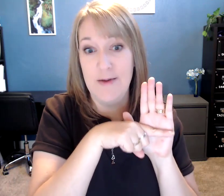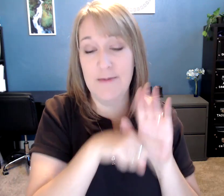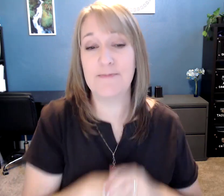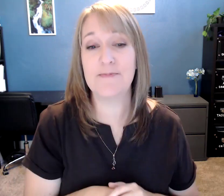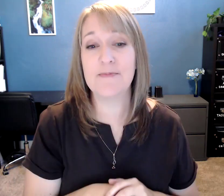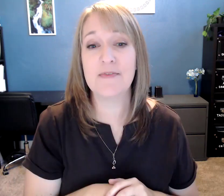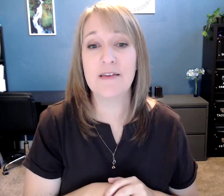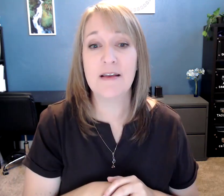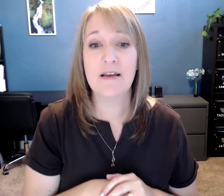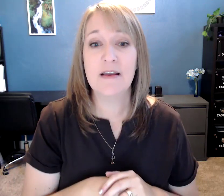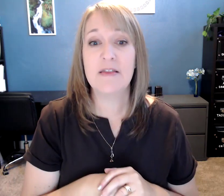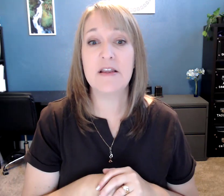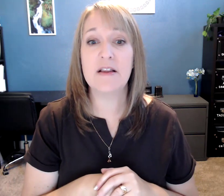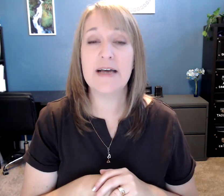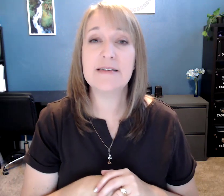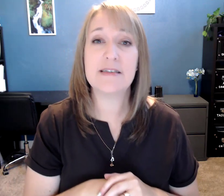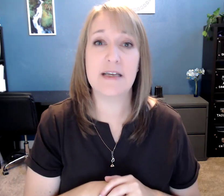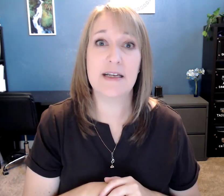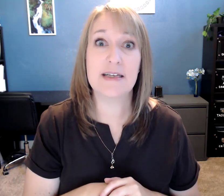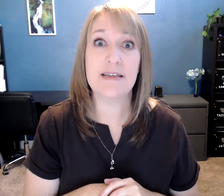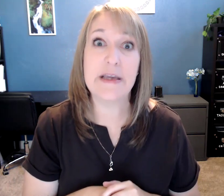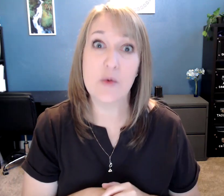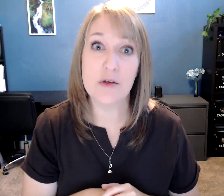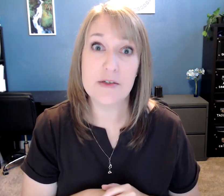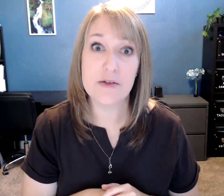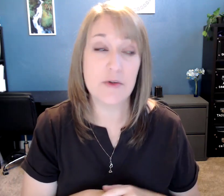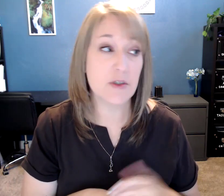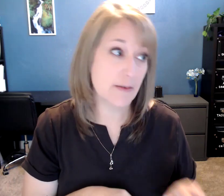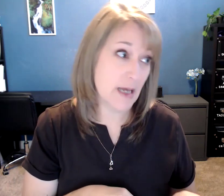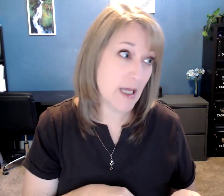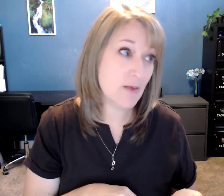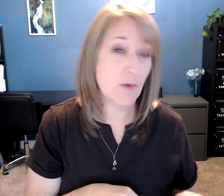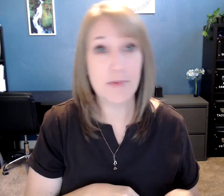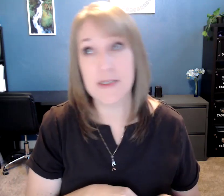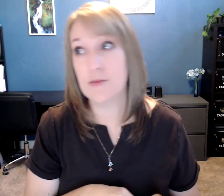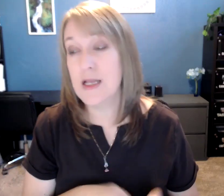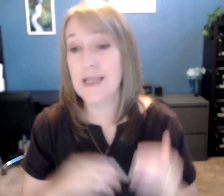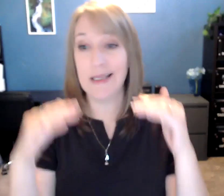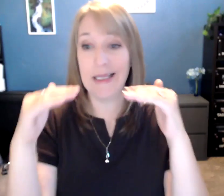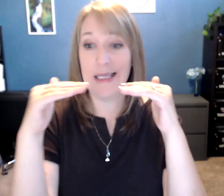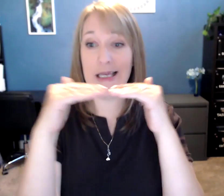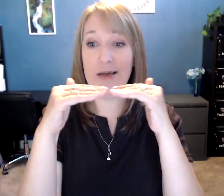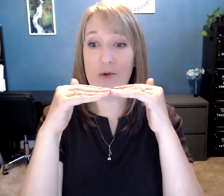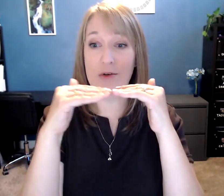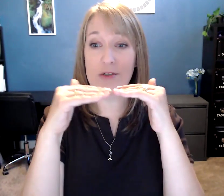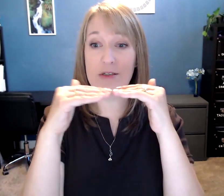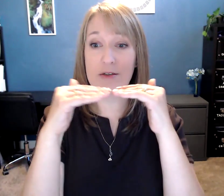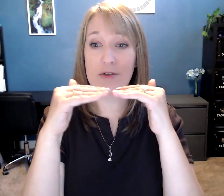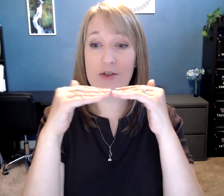way. Then the last sign is equals. So if you're doing math, 1 plus 1 equals